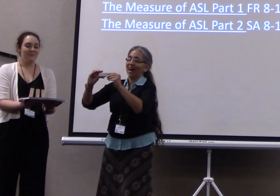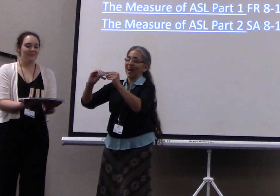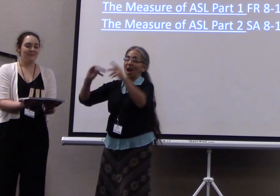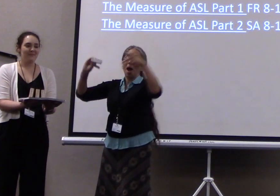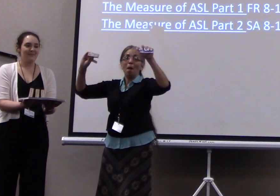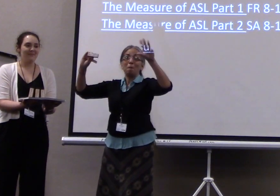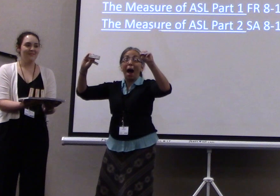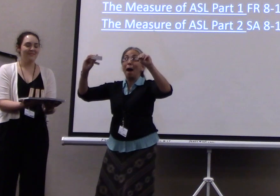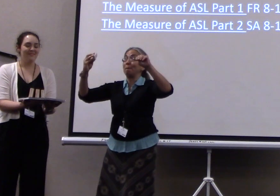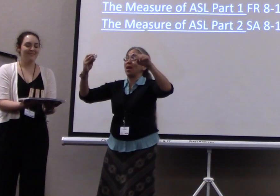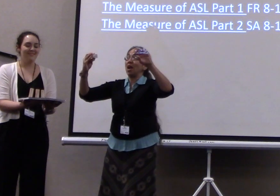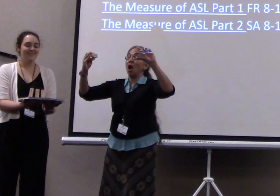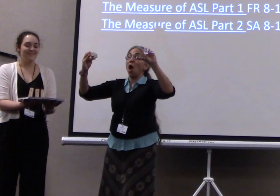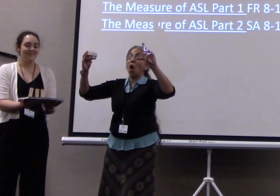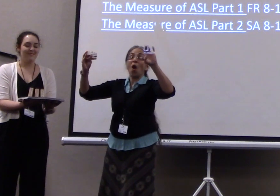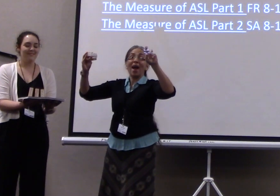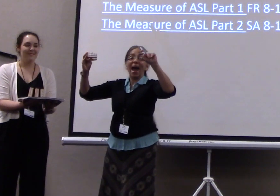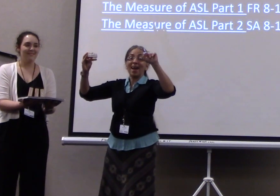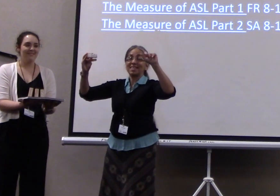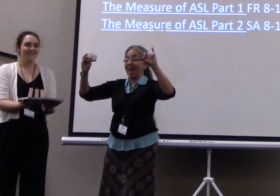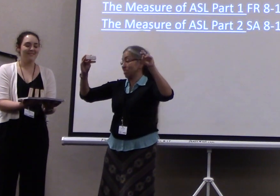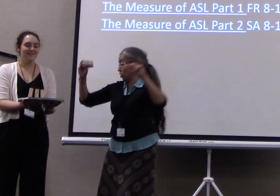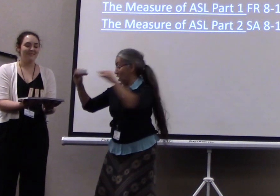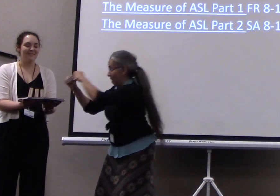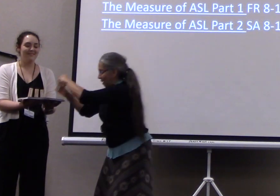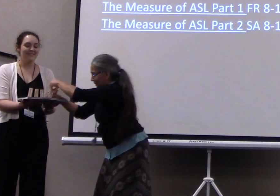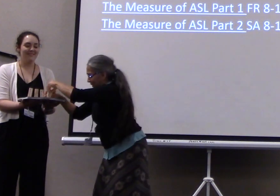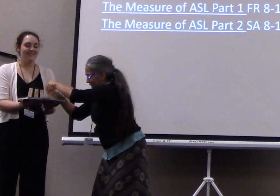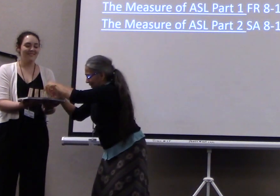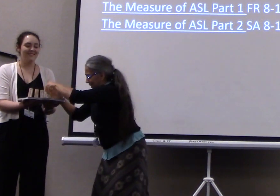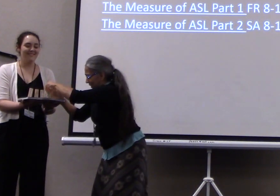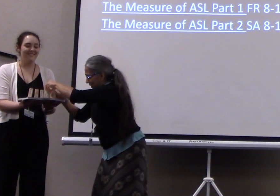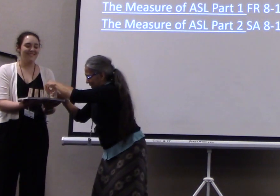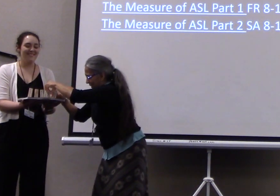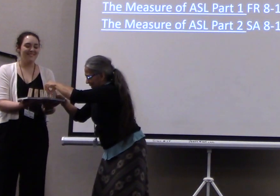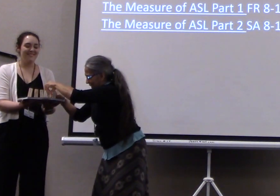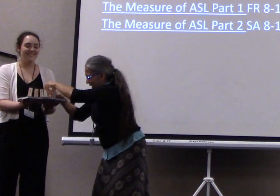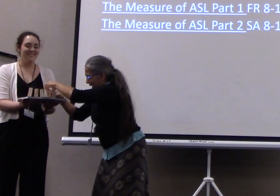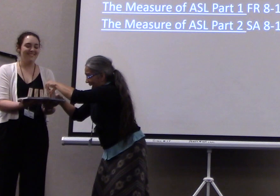The next one is palm orientation.